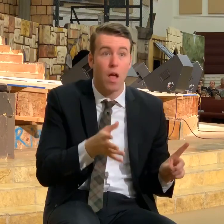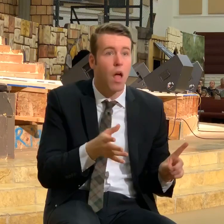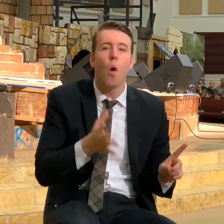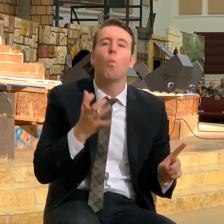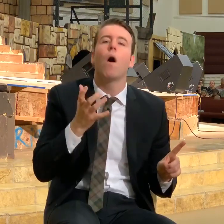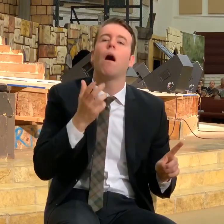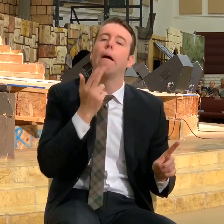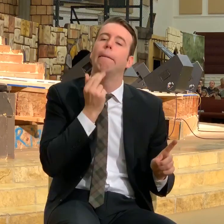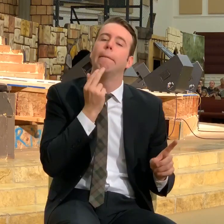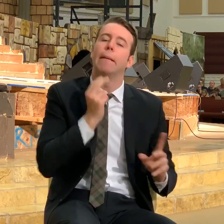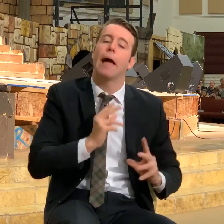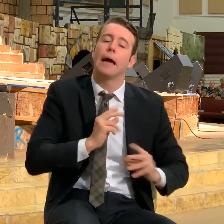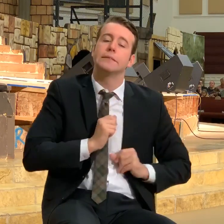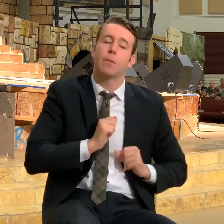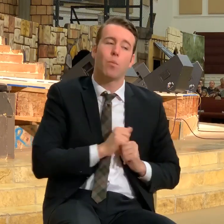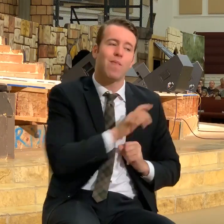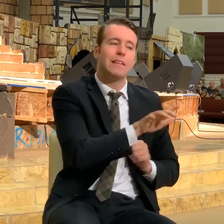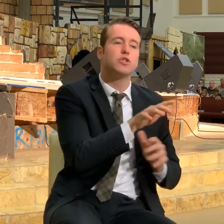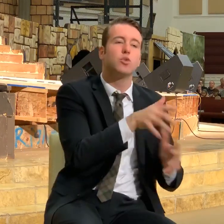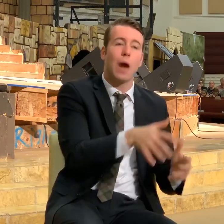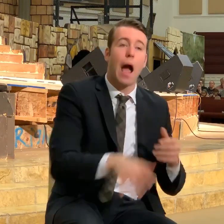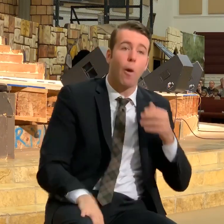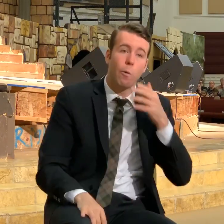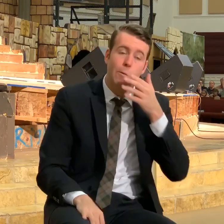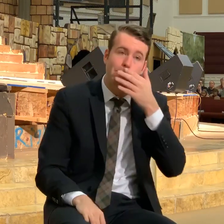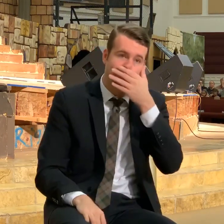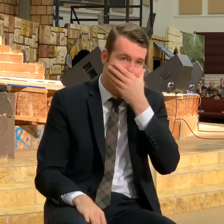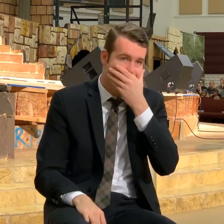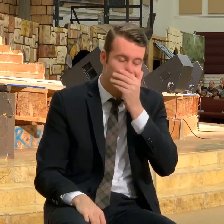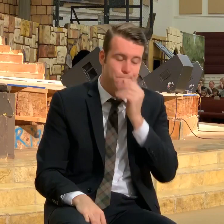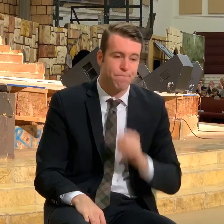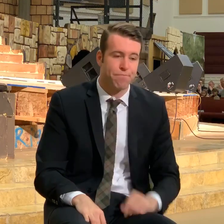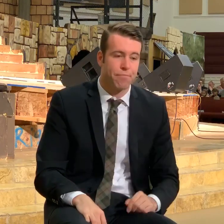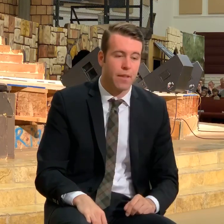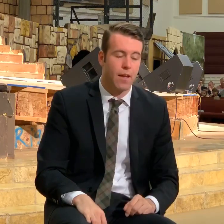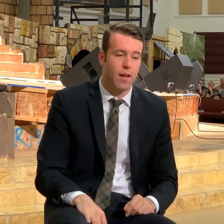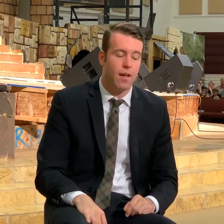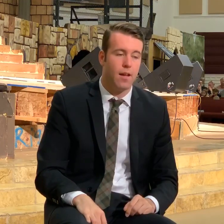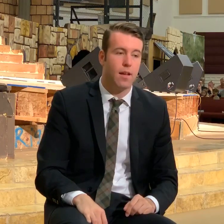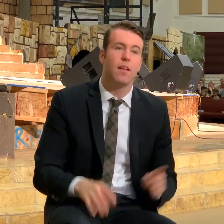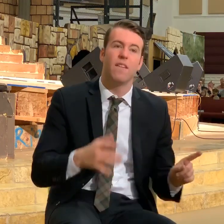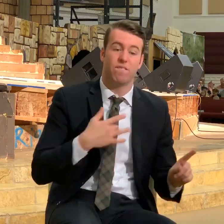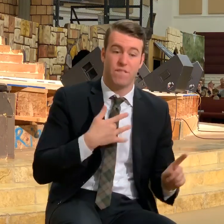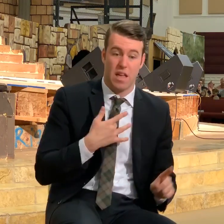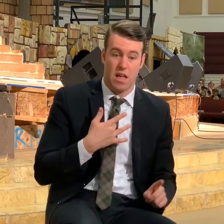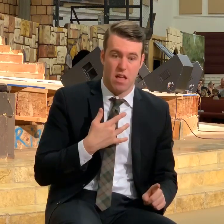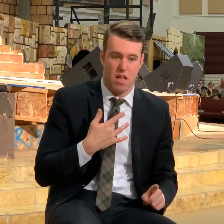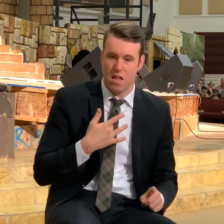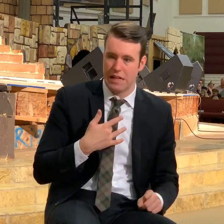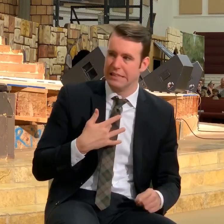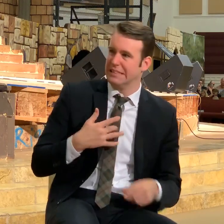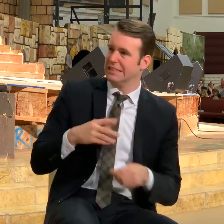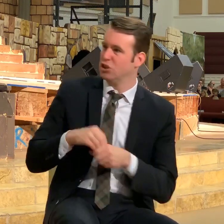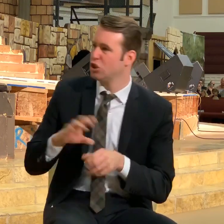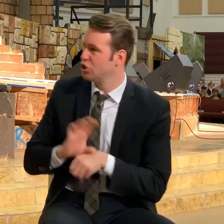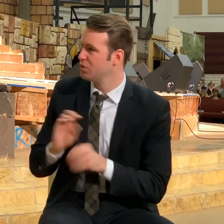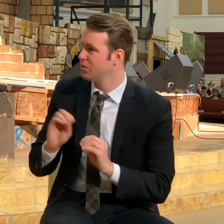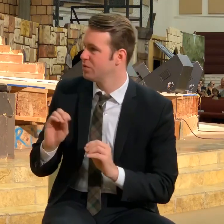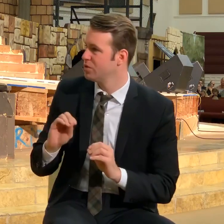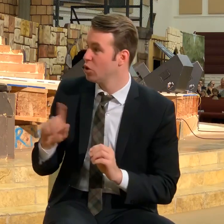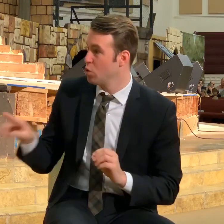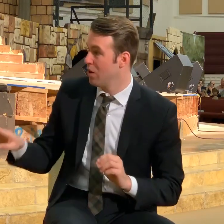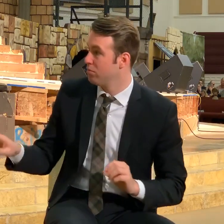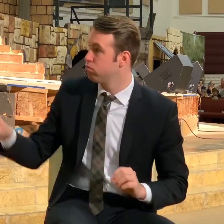just be accepted by a particular crowd, a little group, if they win, maybe they're rebellion. They never got a footing, but they see yours is